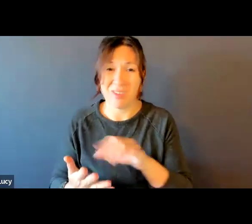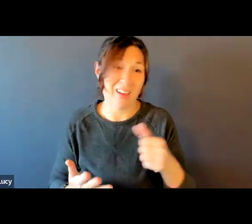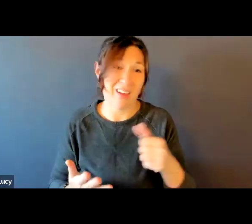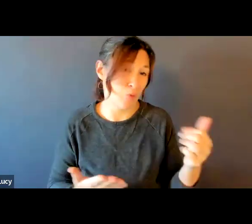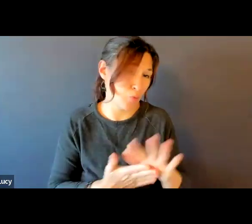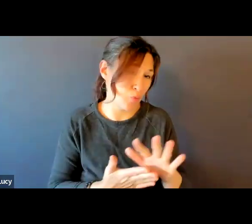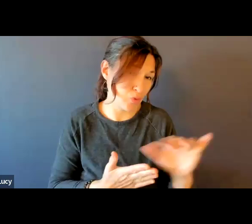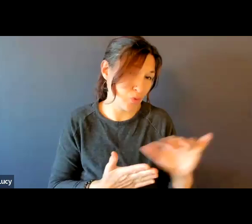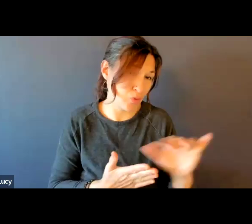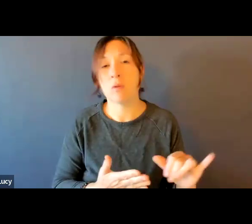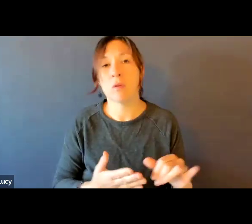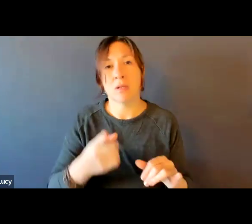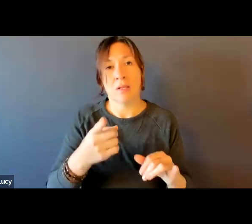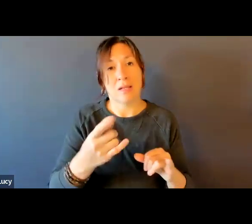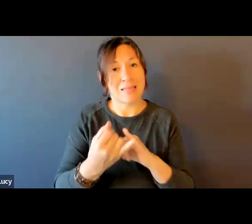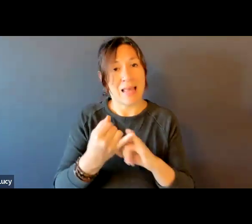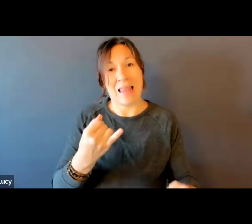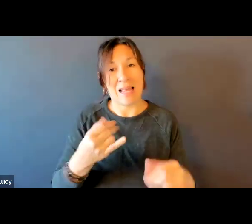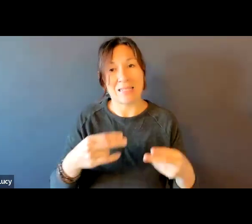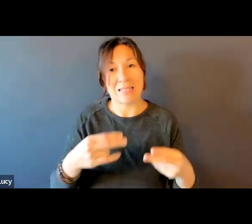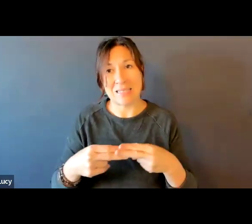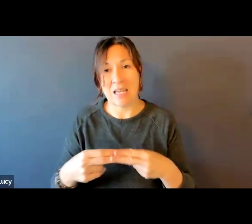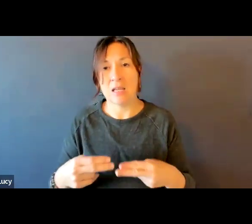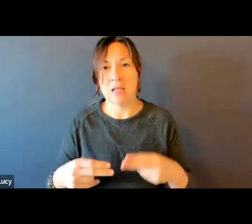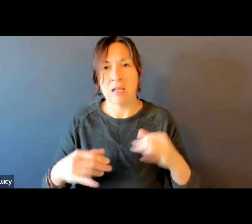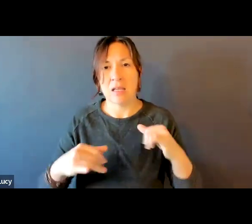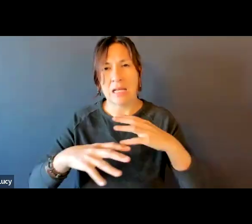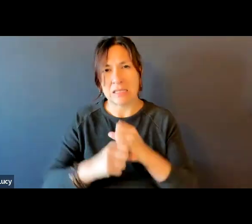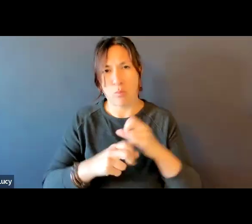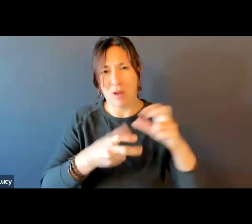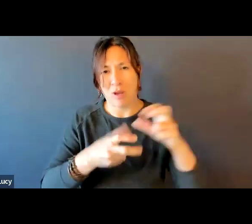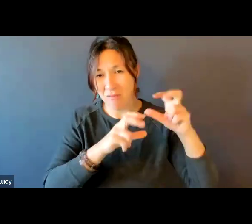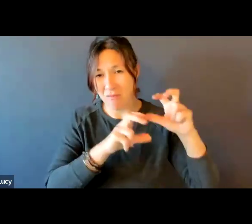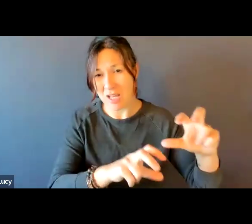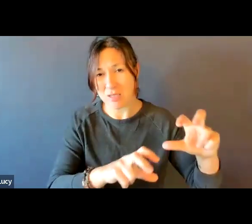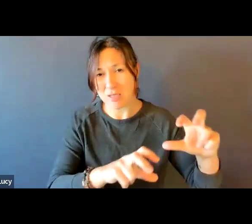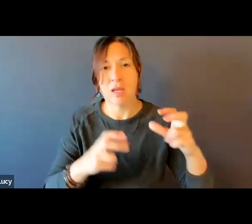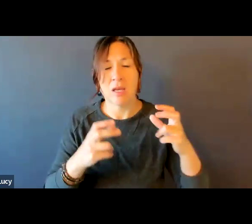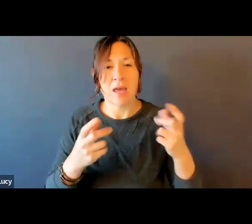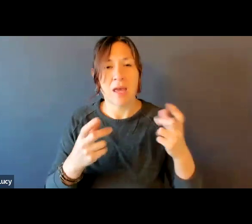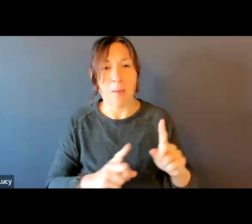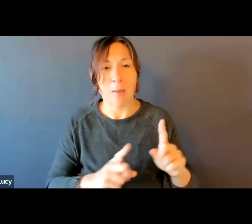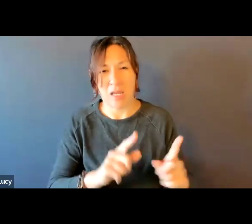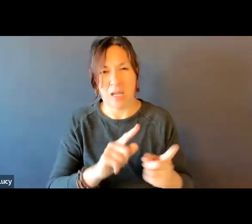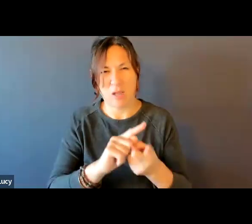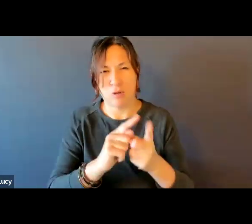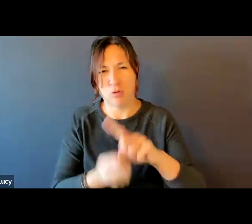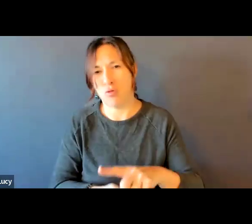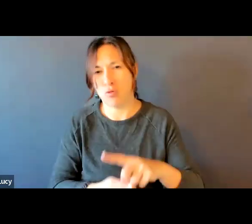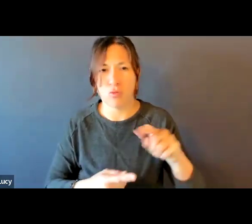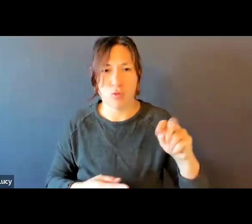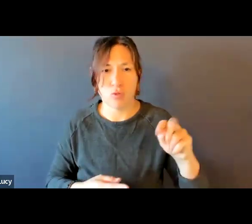This final slide in front of you summarizes the investment that the district is making in transformation schools.